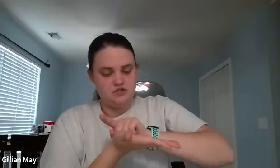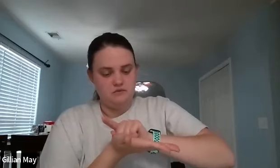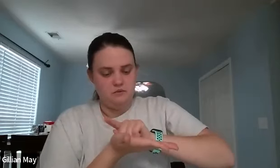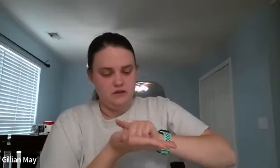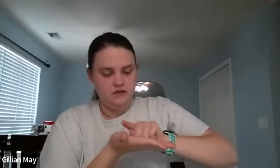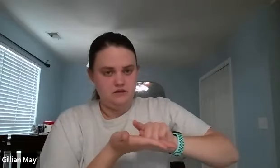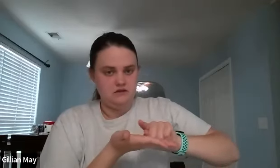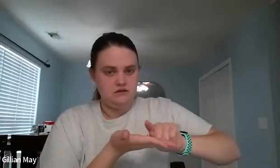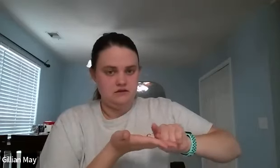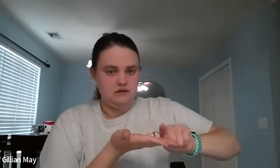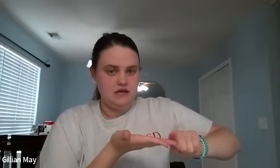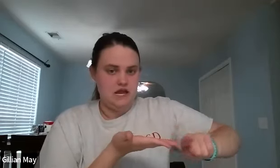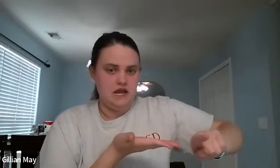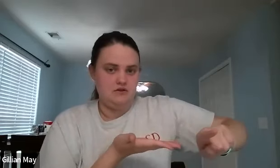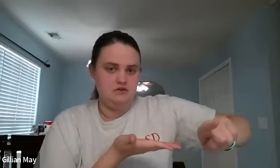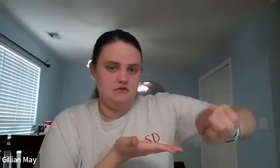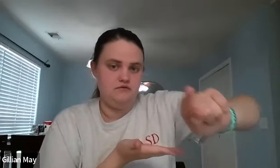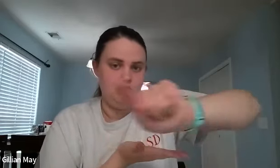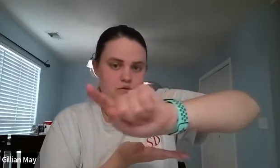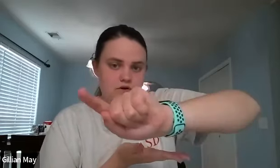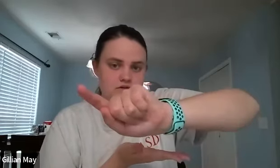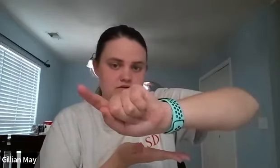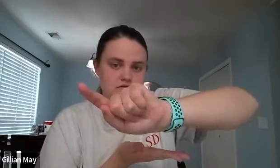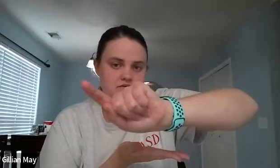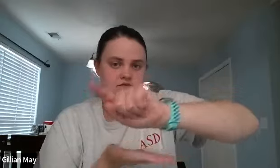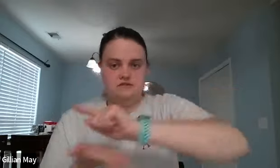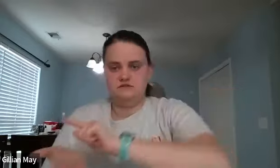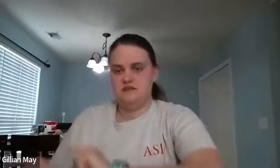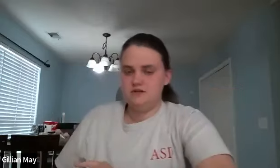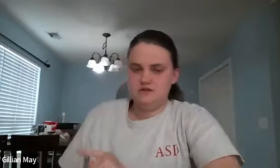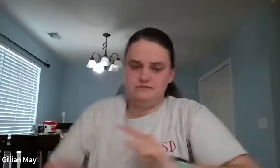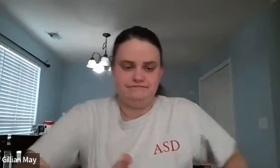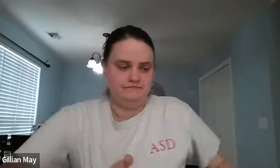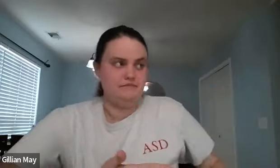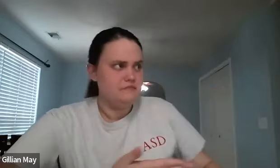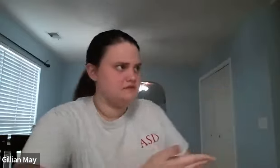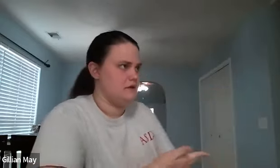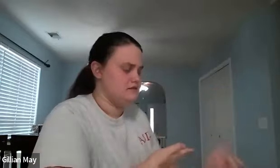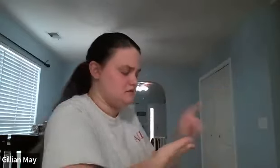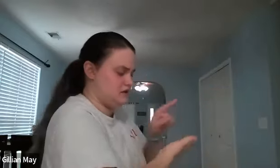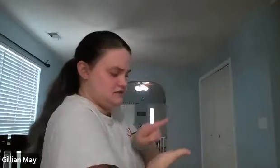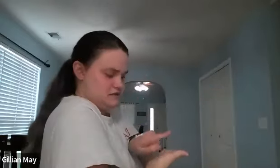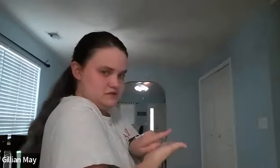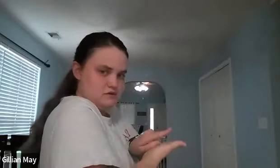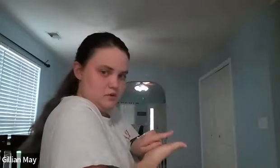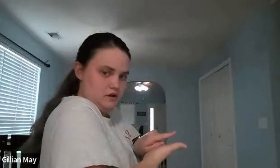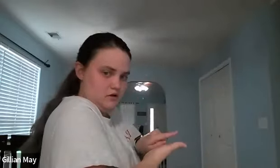of week, and now you go forward. So see, I'm going to turn this way you guys can see that. So I'm going